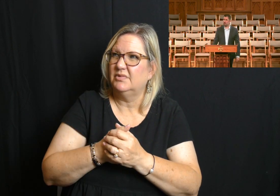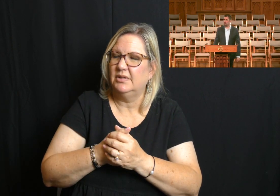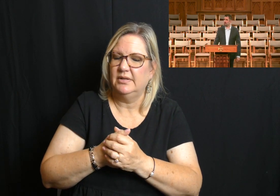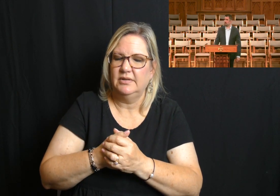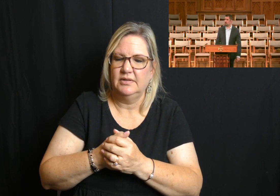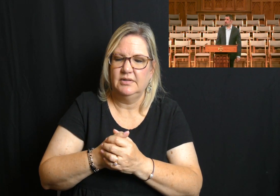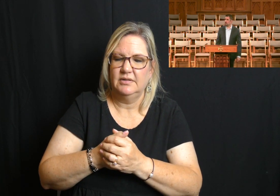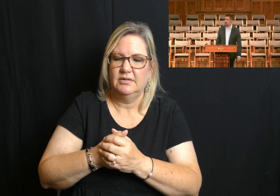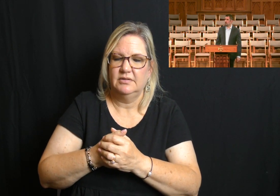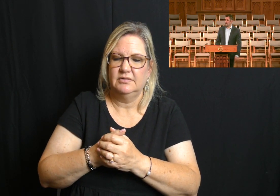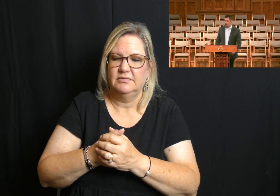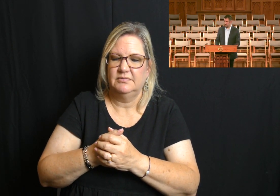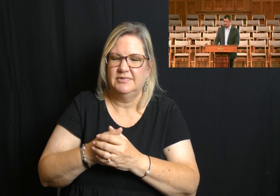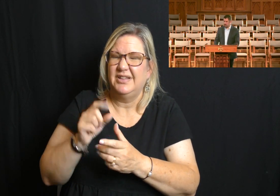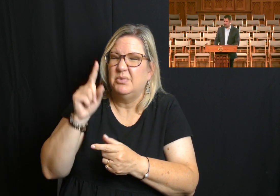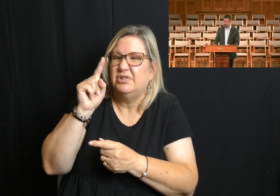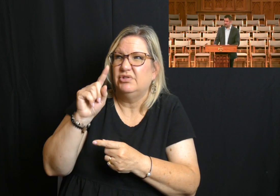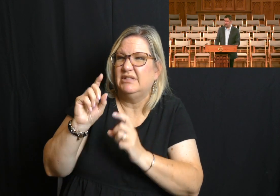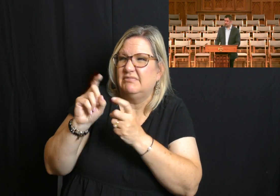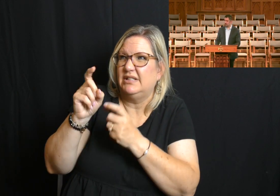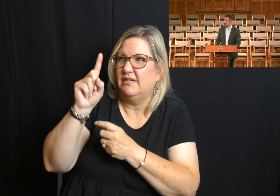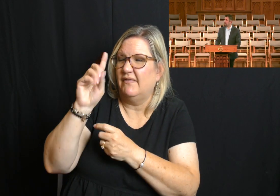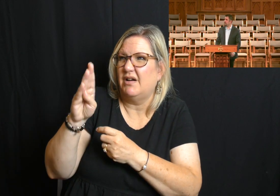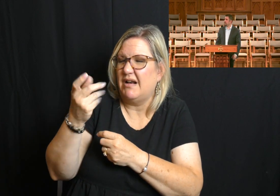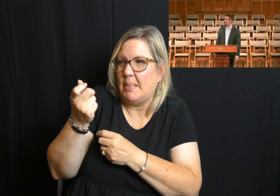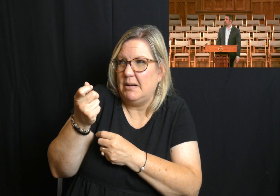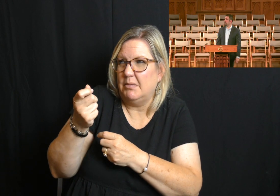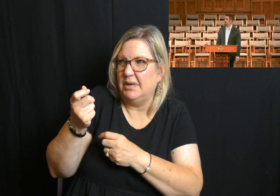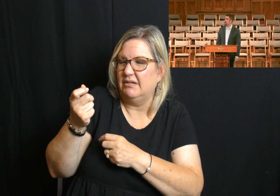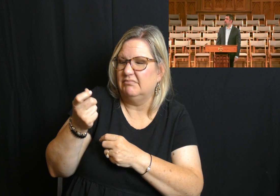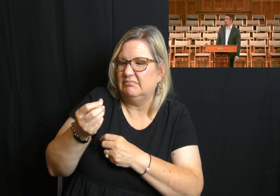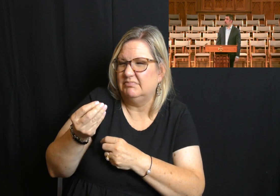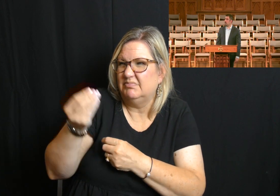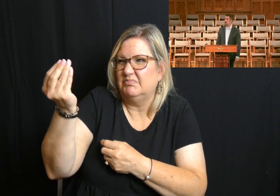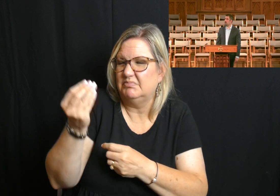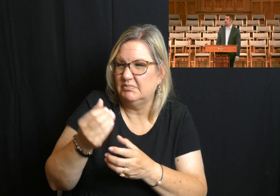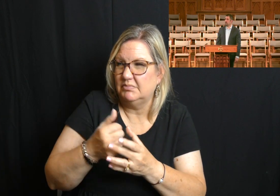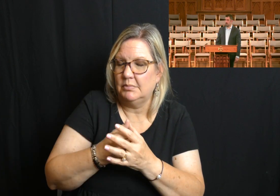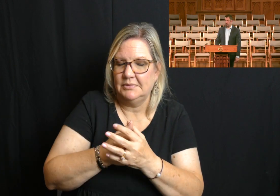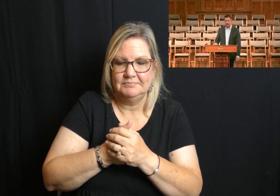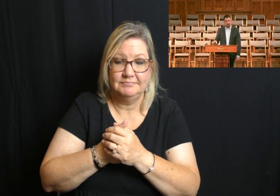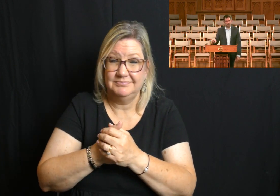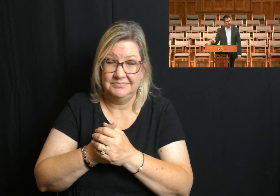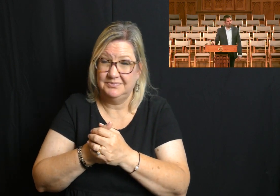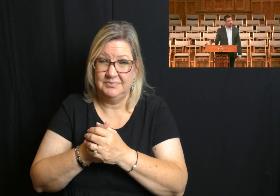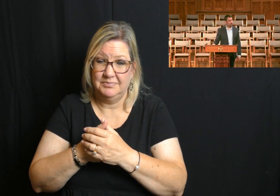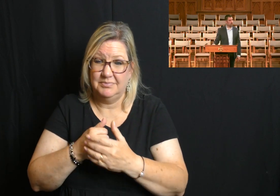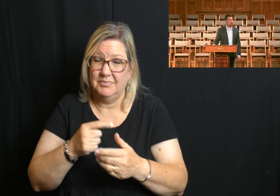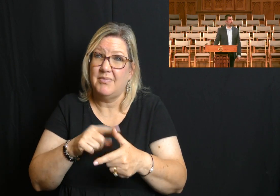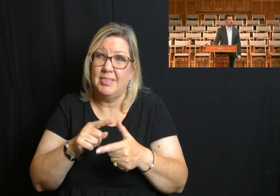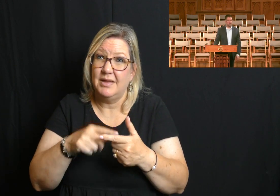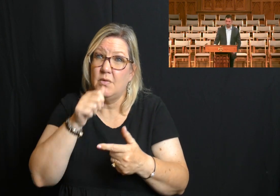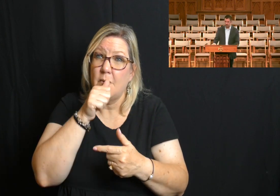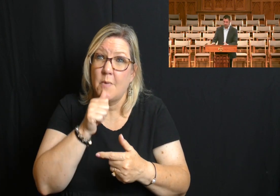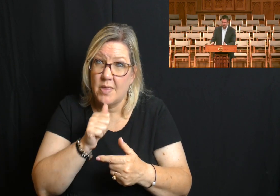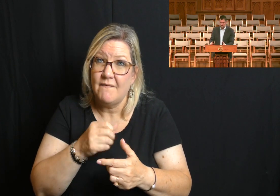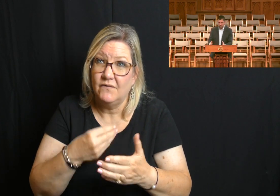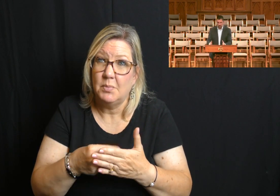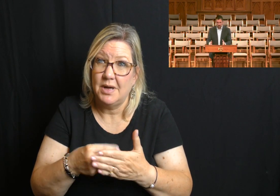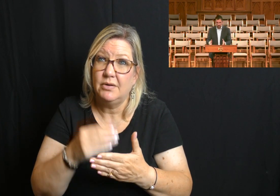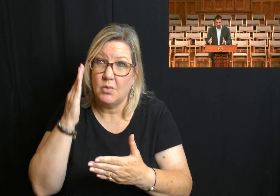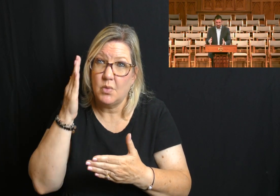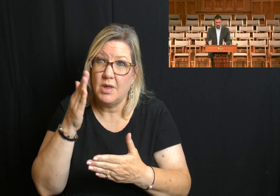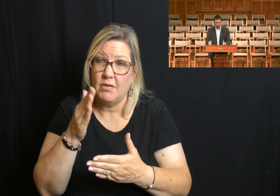fear. And then we suffer financially. Why? Because of fear. Just like